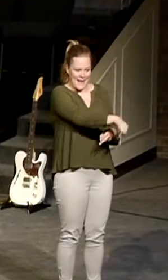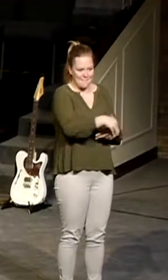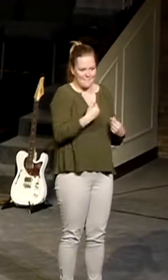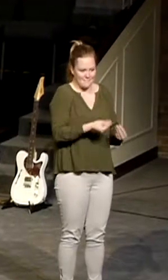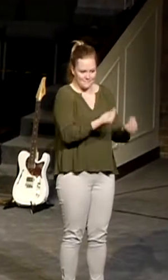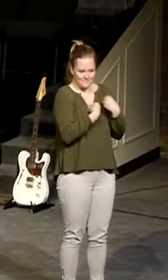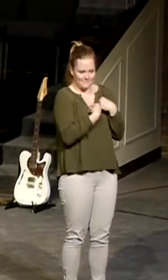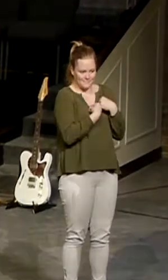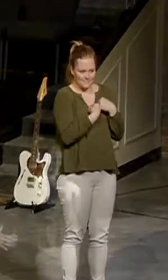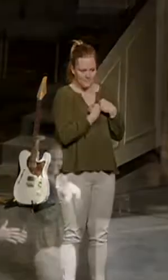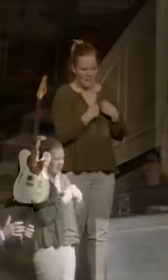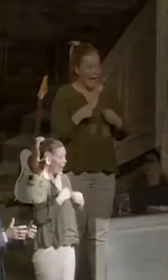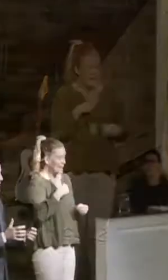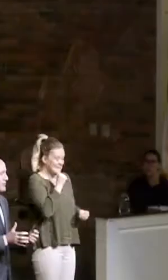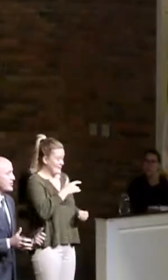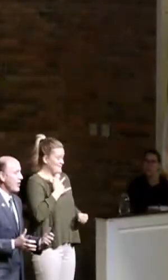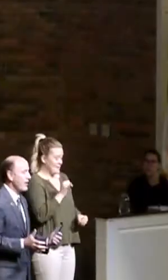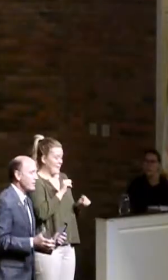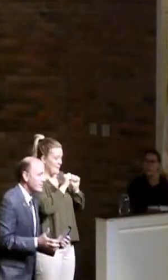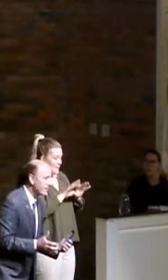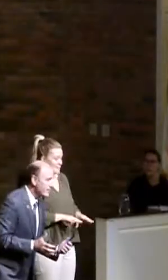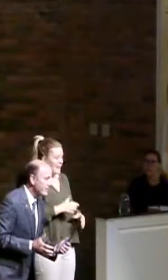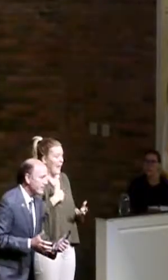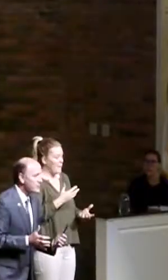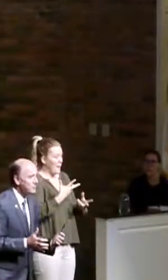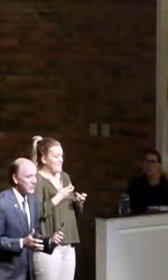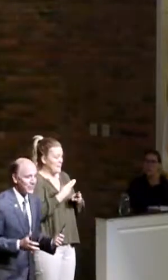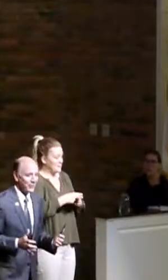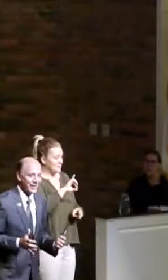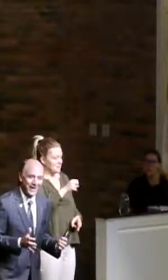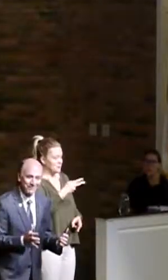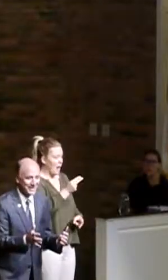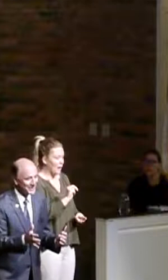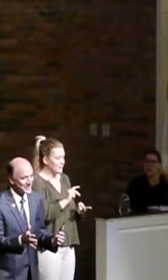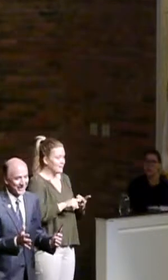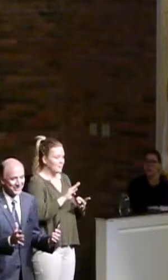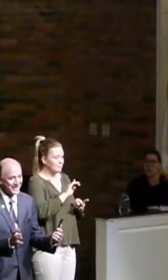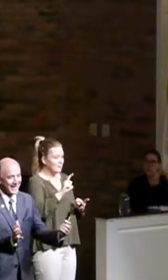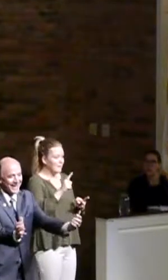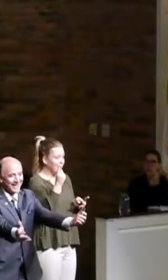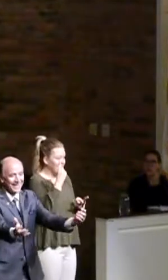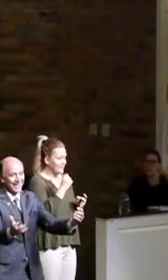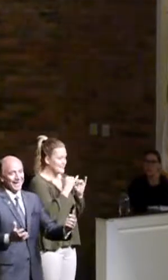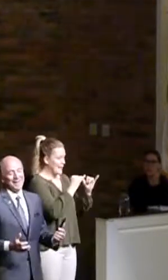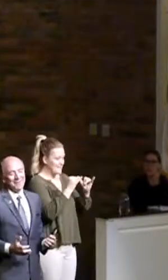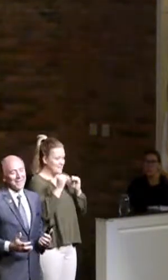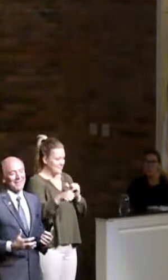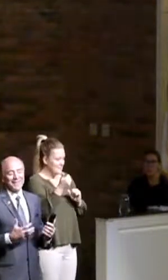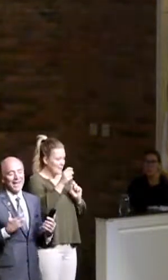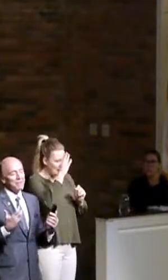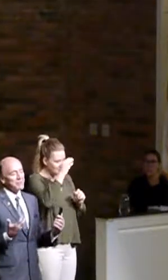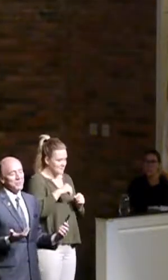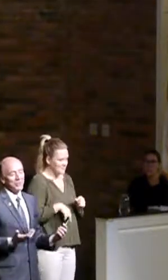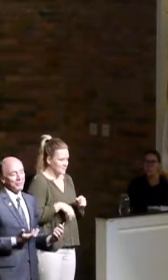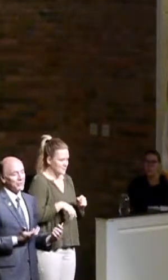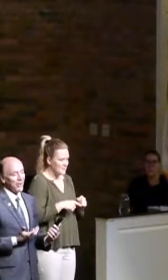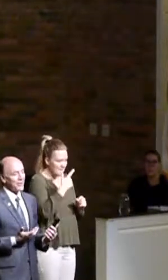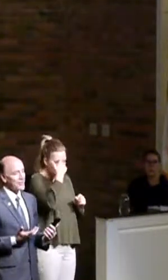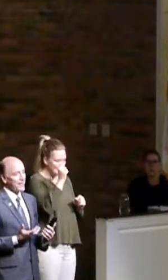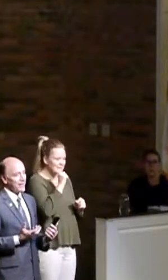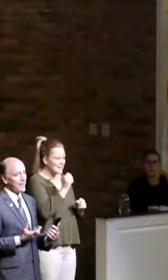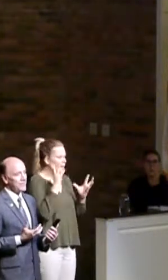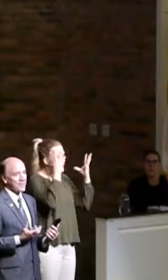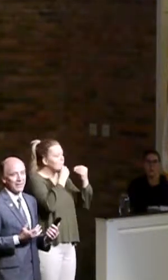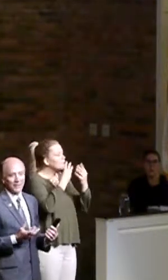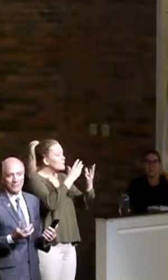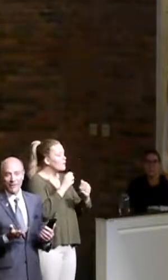like a blessing as a third grader. I wanted to be John or Bill, tell me, like for a day. Because I didn't have his beautiful dark